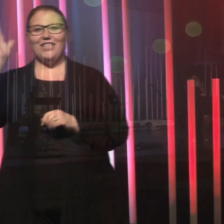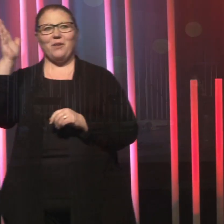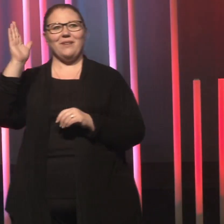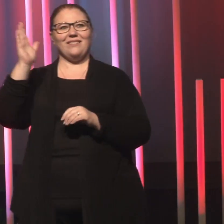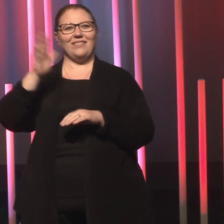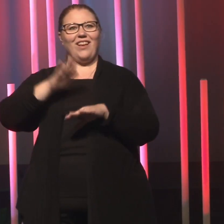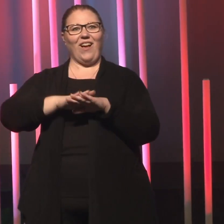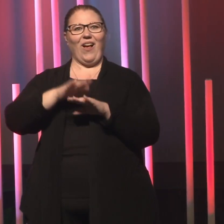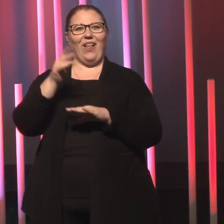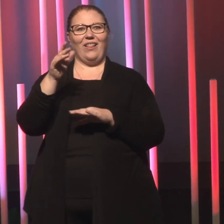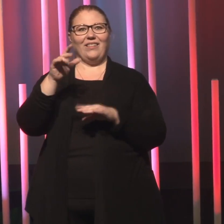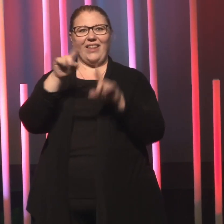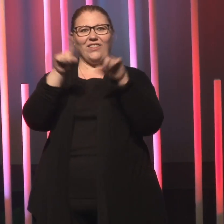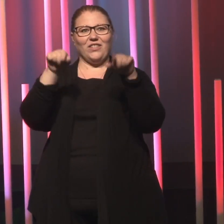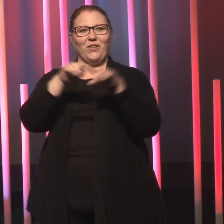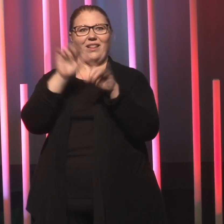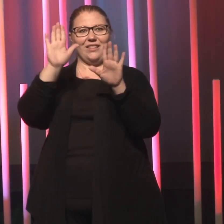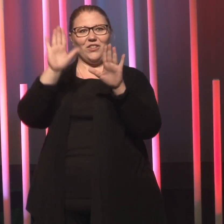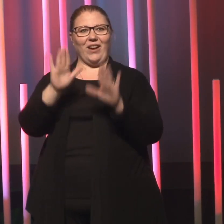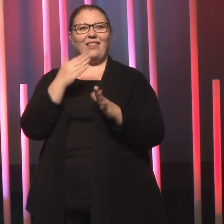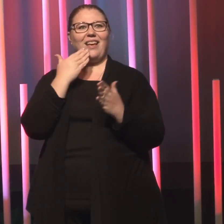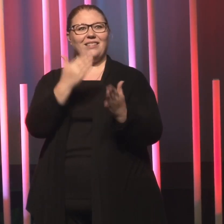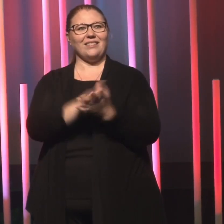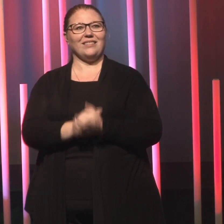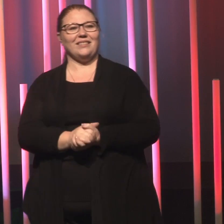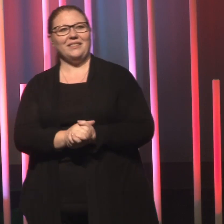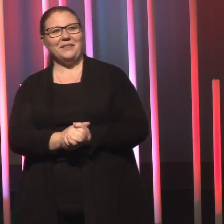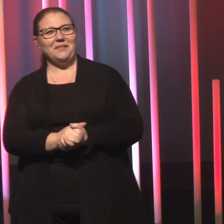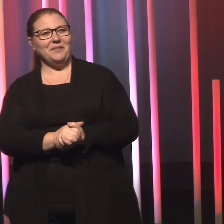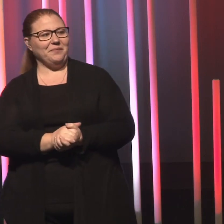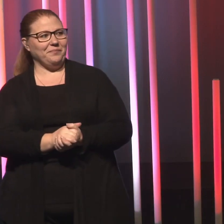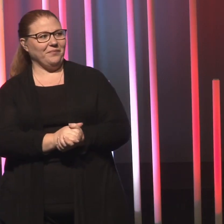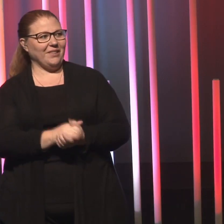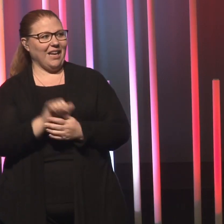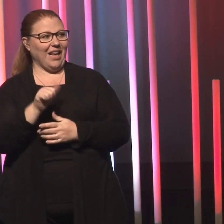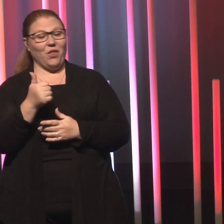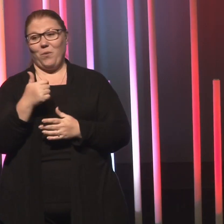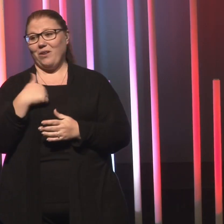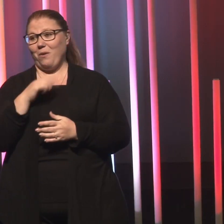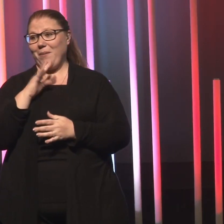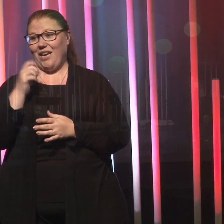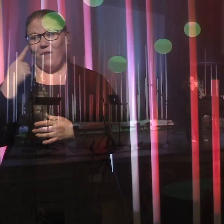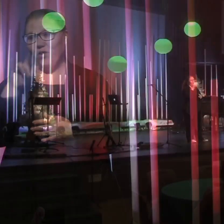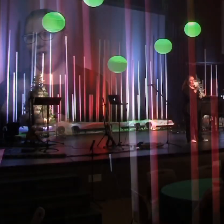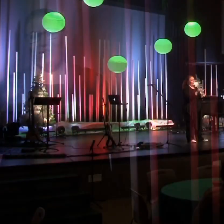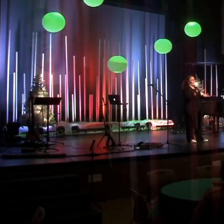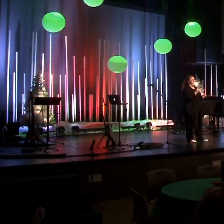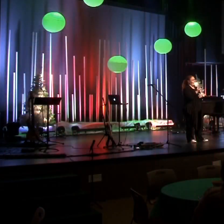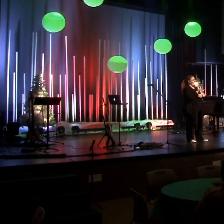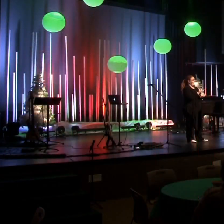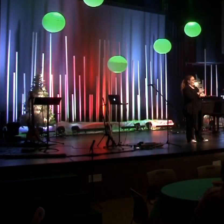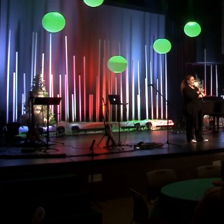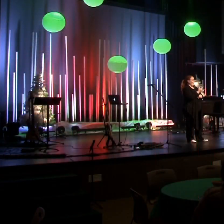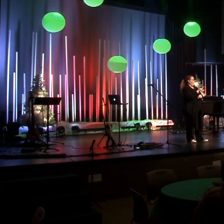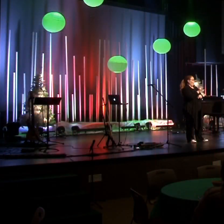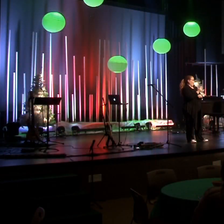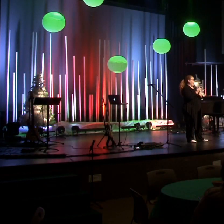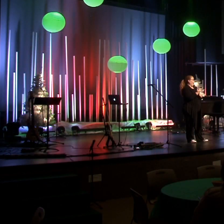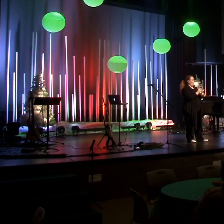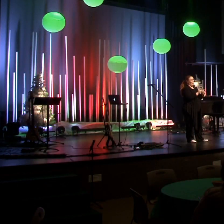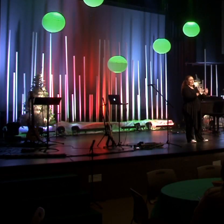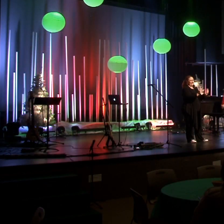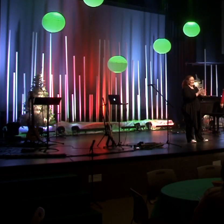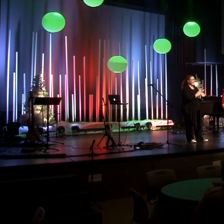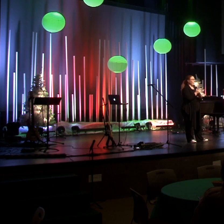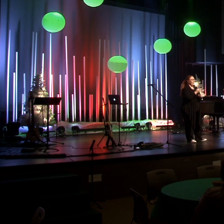up on the back screen for me? That'd be great. Thanks a lot. Otherwise, we'll be here forever. I mean, it's going to be 11:30 as it stands, but no, I'm